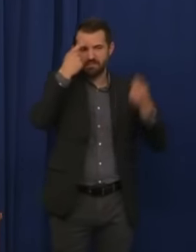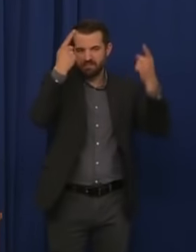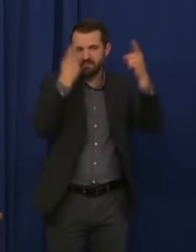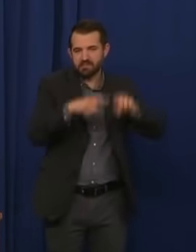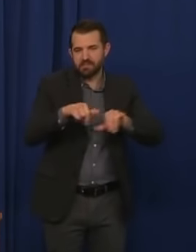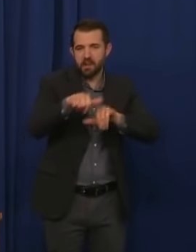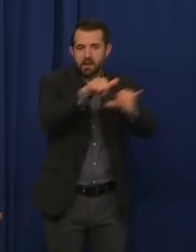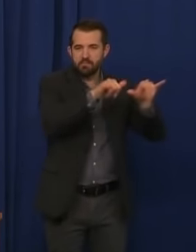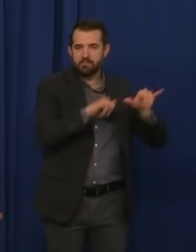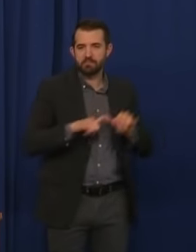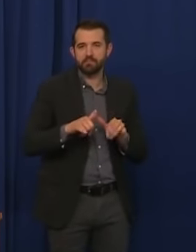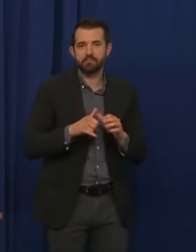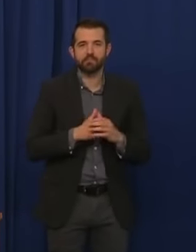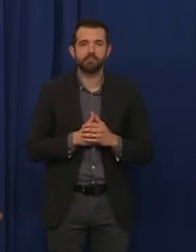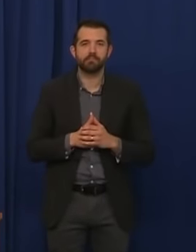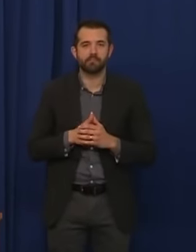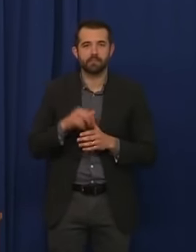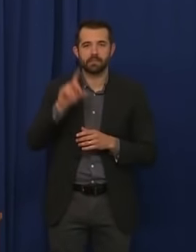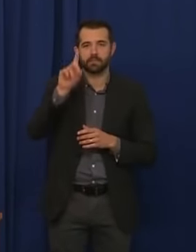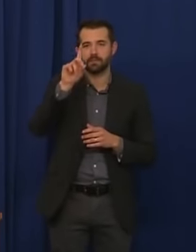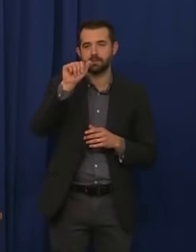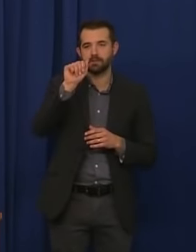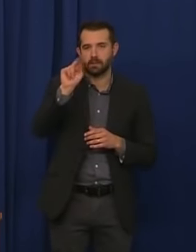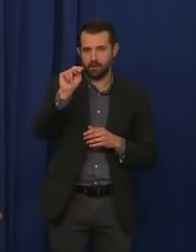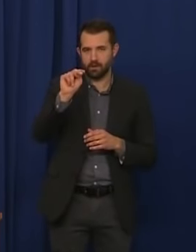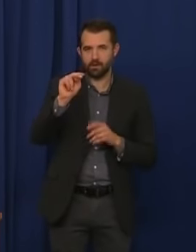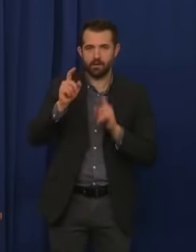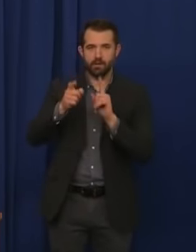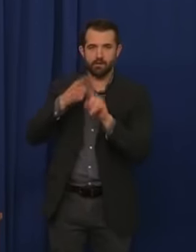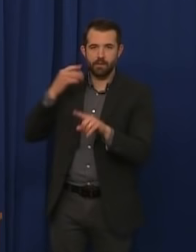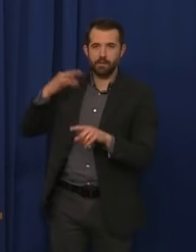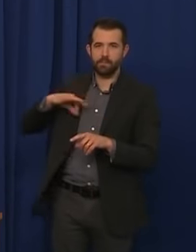Turn next to Dan Newman from the Maine Beacon. Go ahead, Dan.